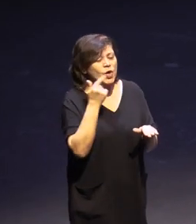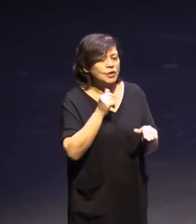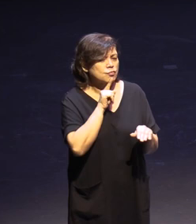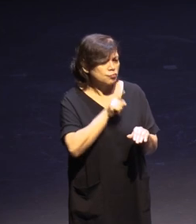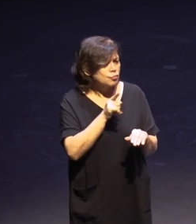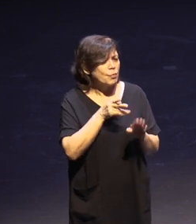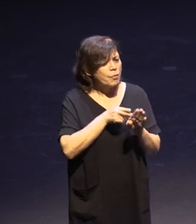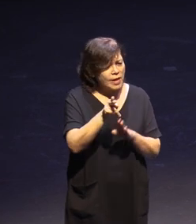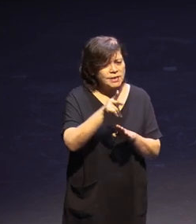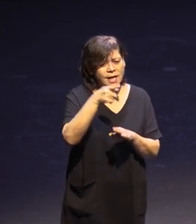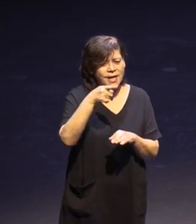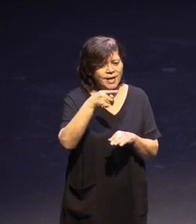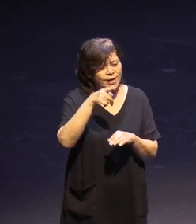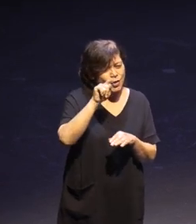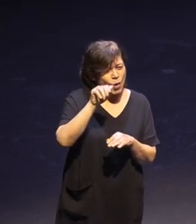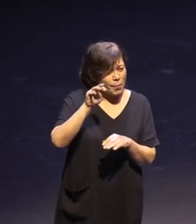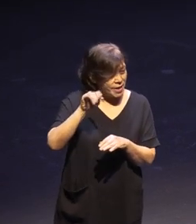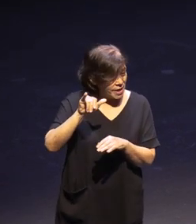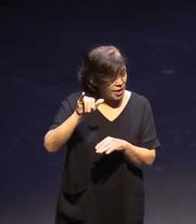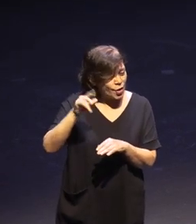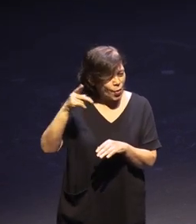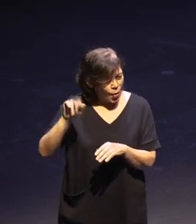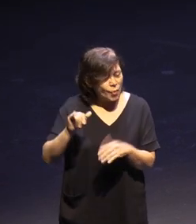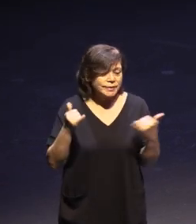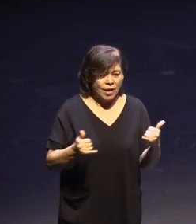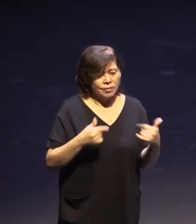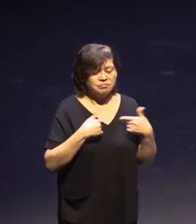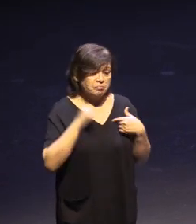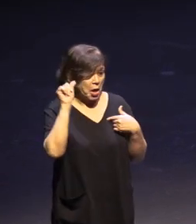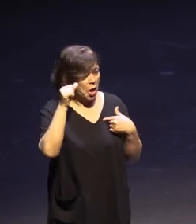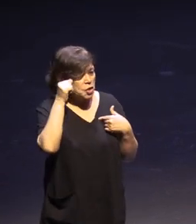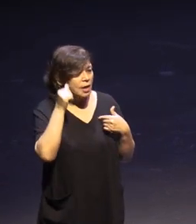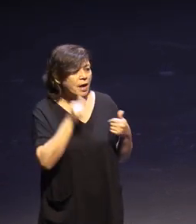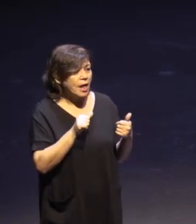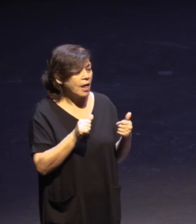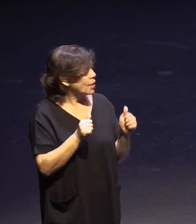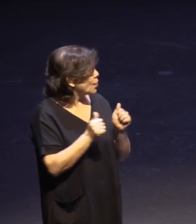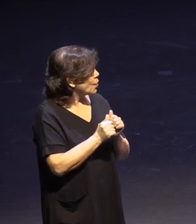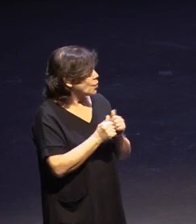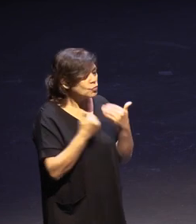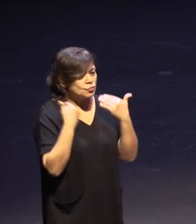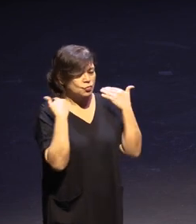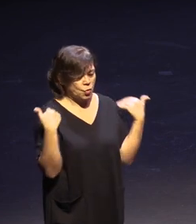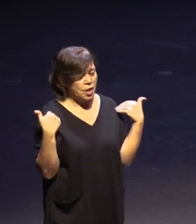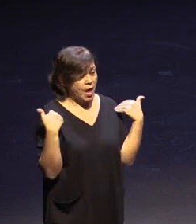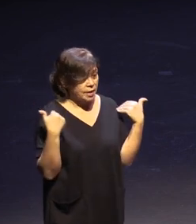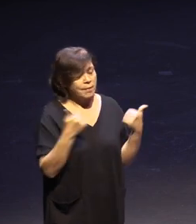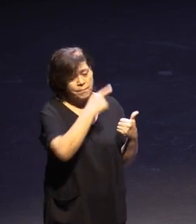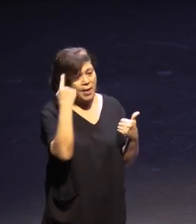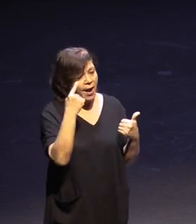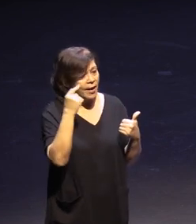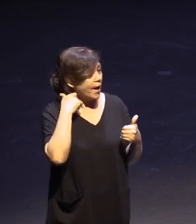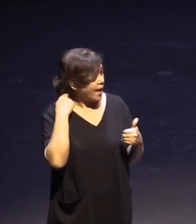was supposed to be speaking just now. I'm an Asian girl with shoulder-length black hair. I look a